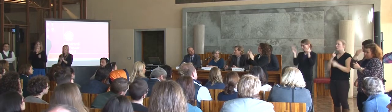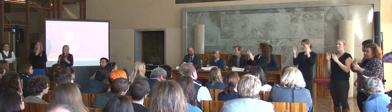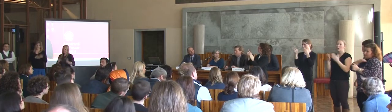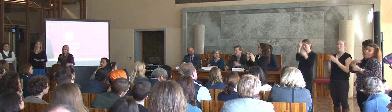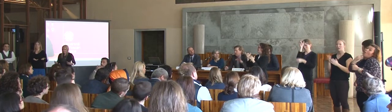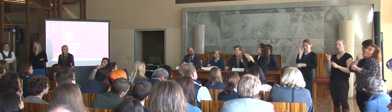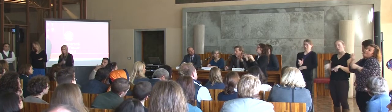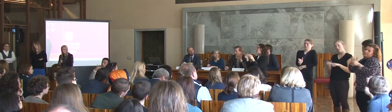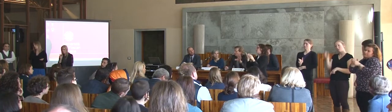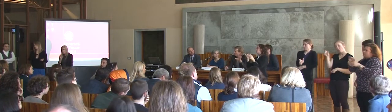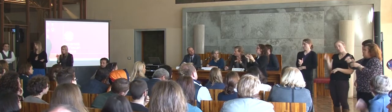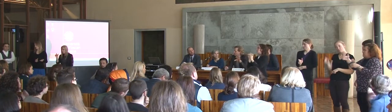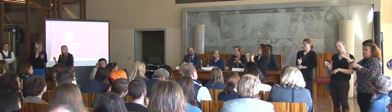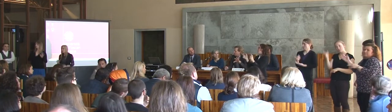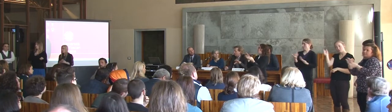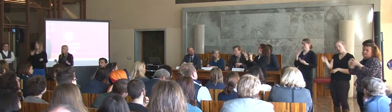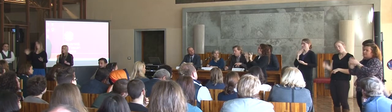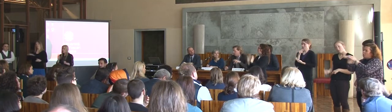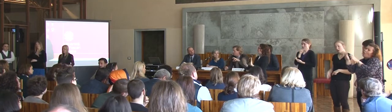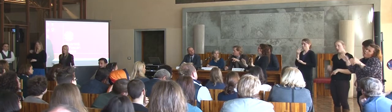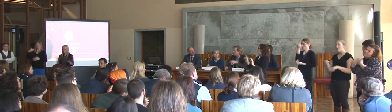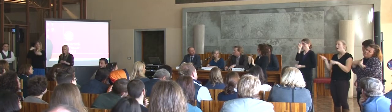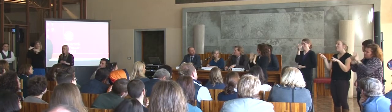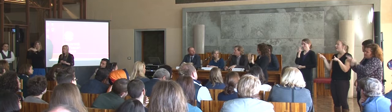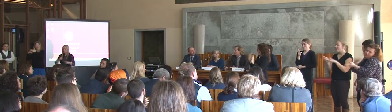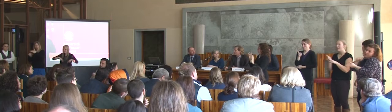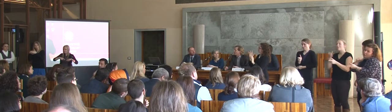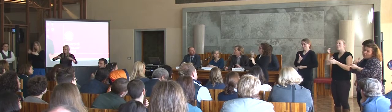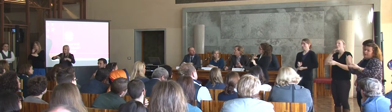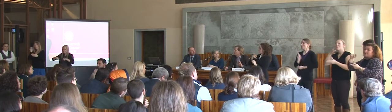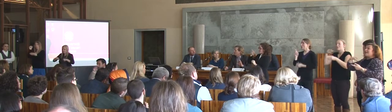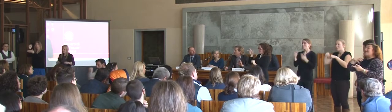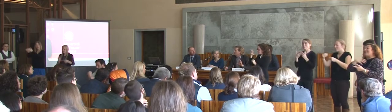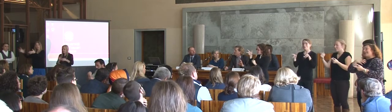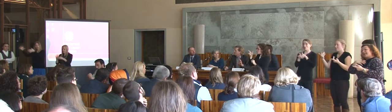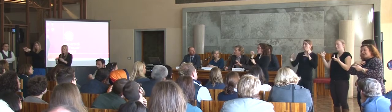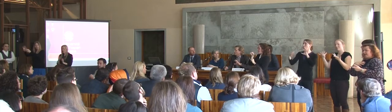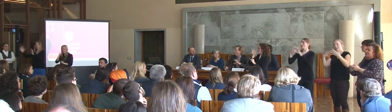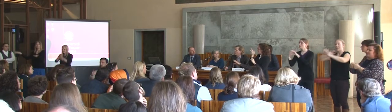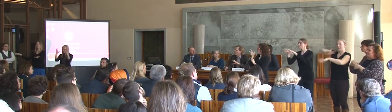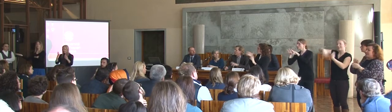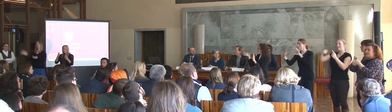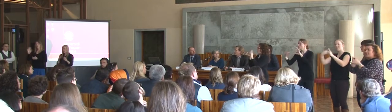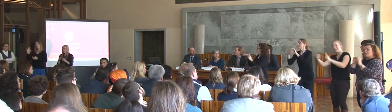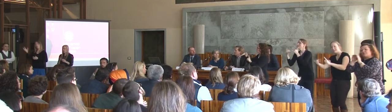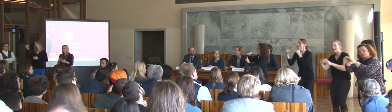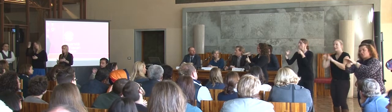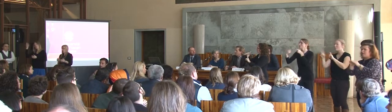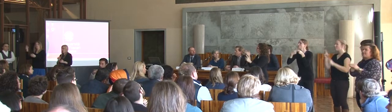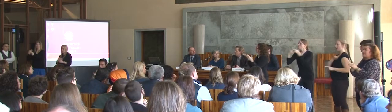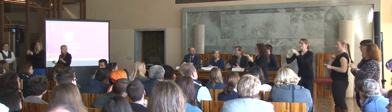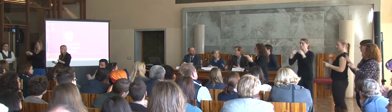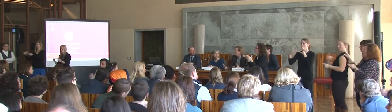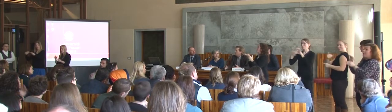just words. But if you take all those videos and put into a context picture or do your own educational